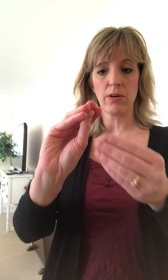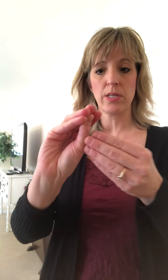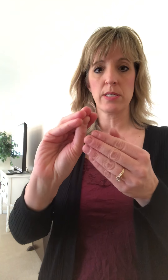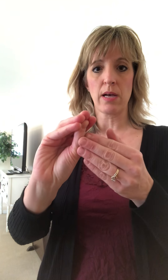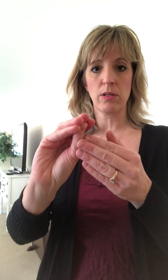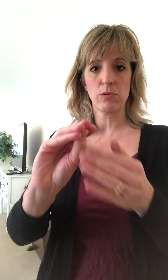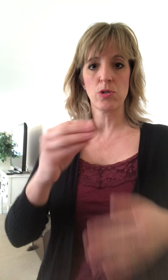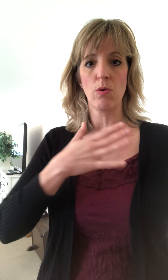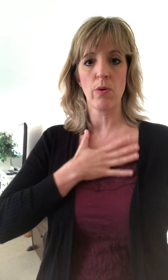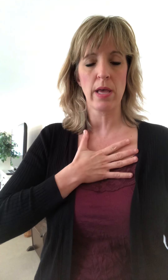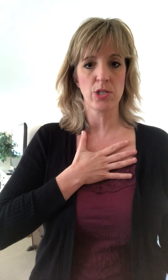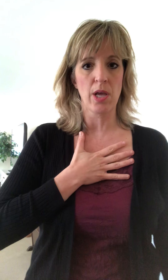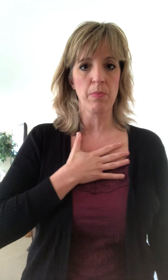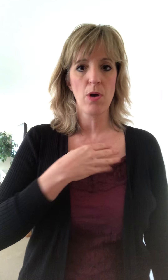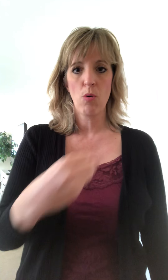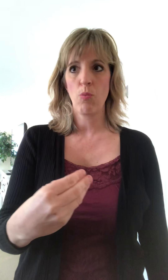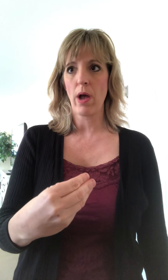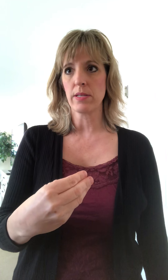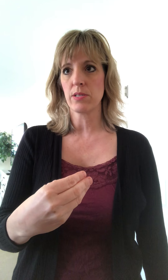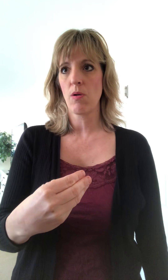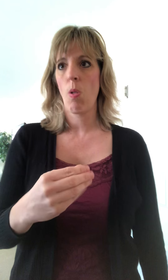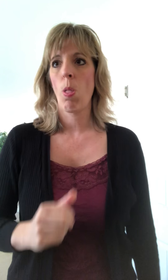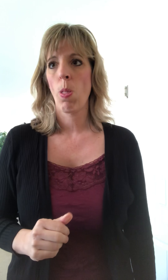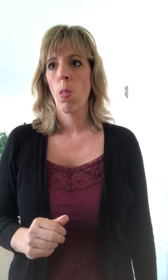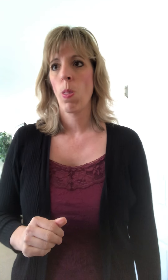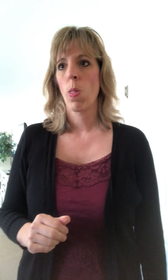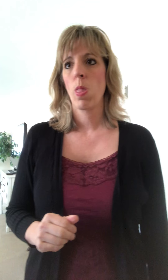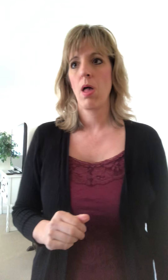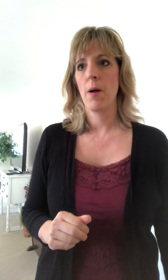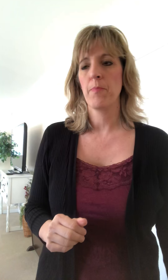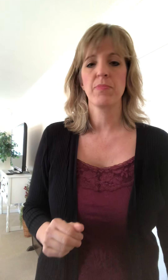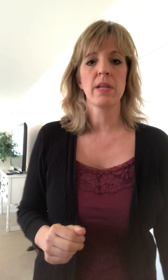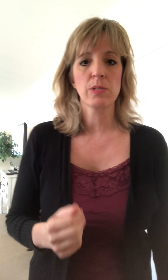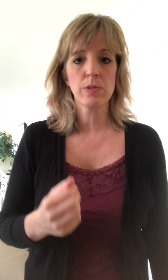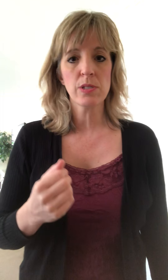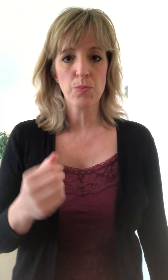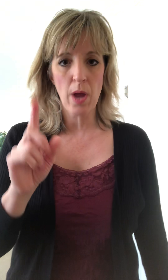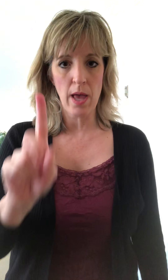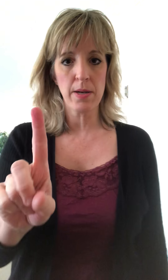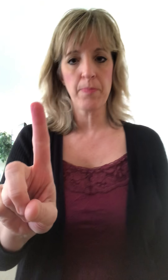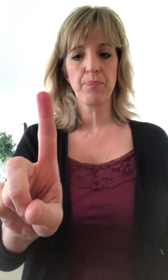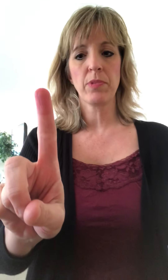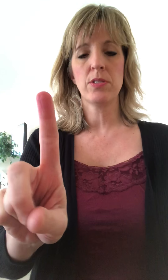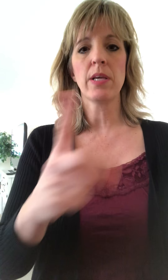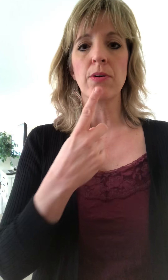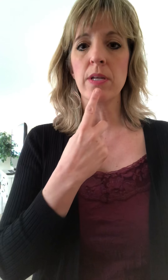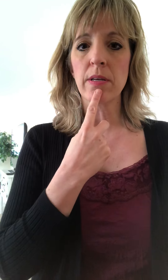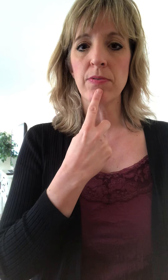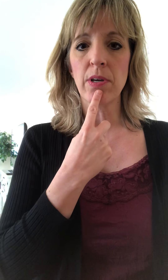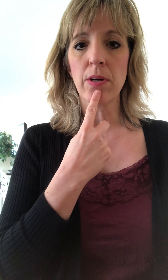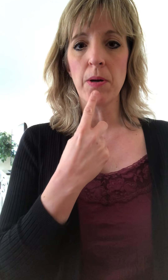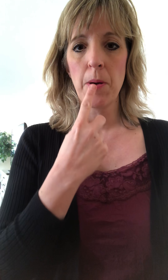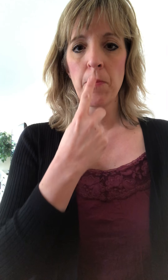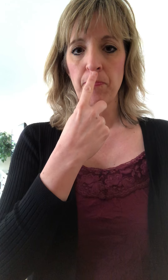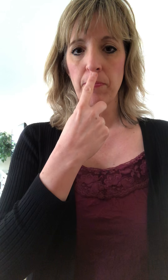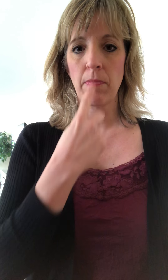into that closed O hand shape. White. The next one is red. You take your index finger and